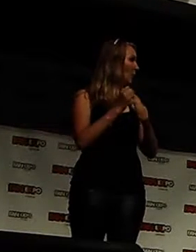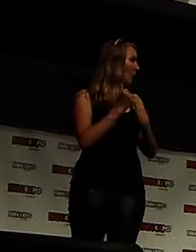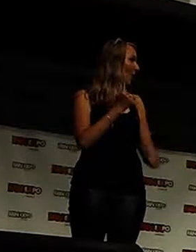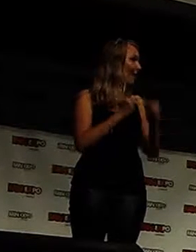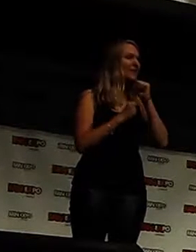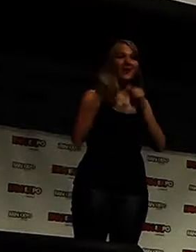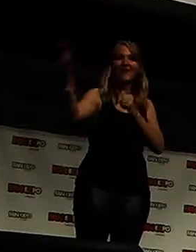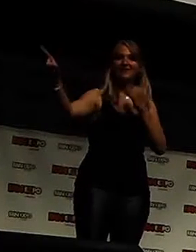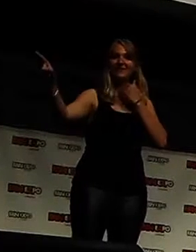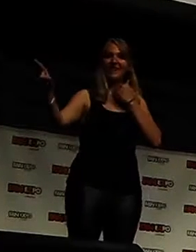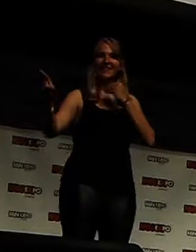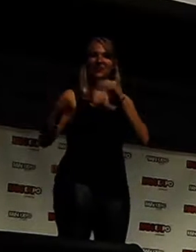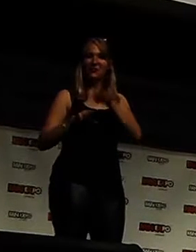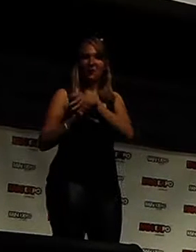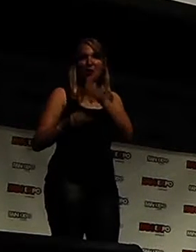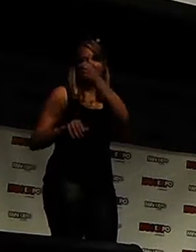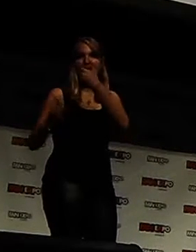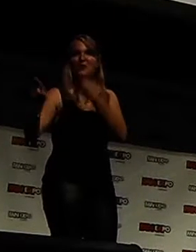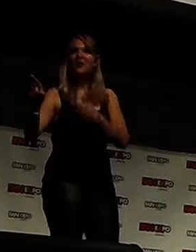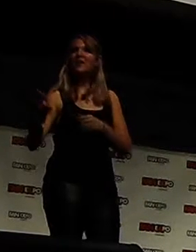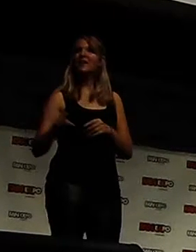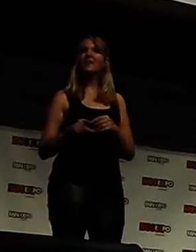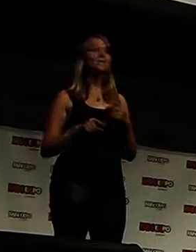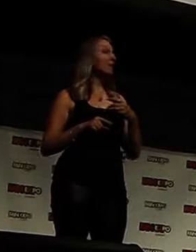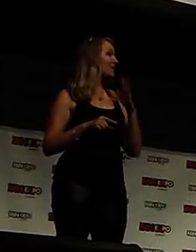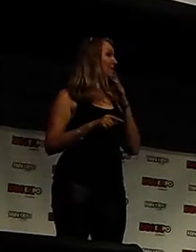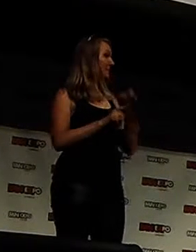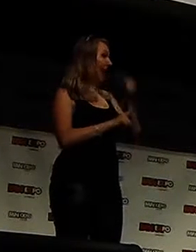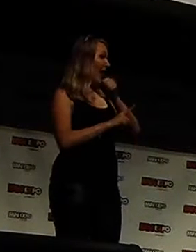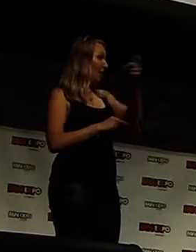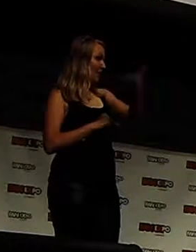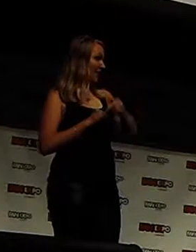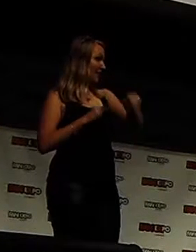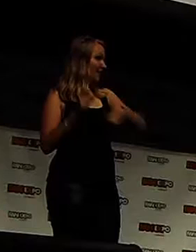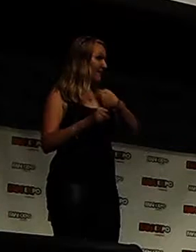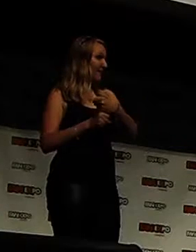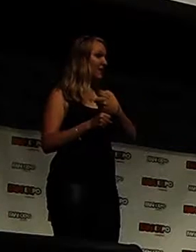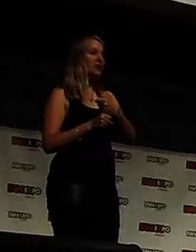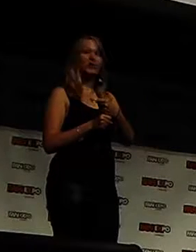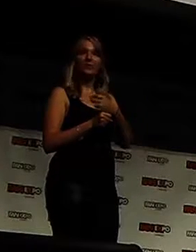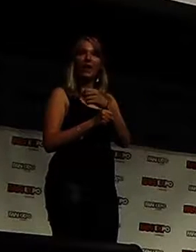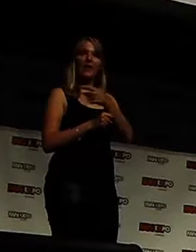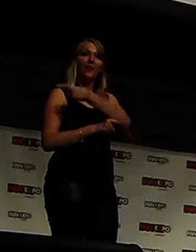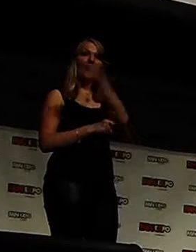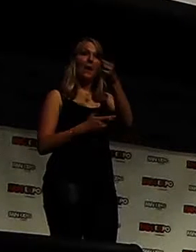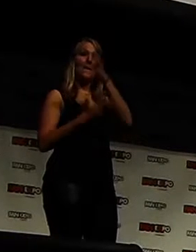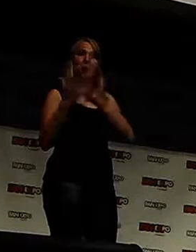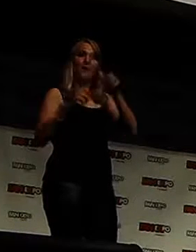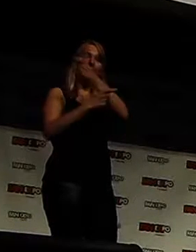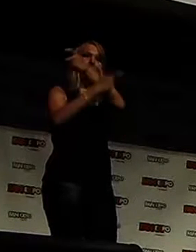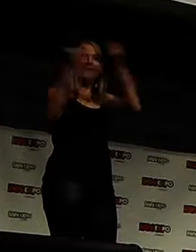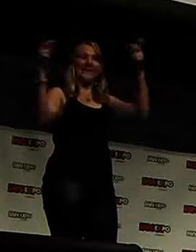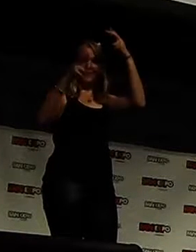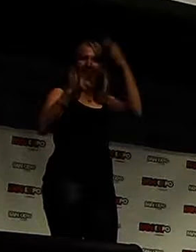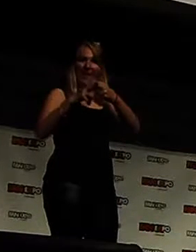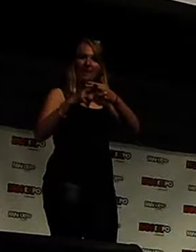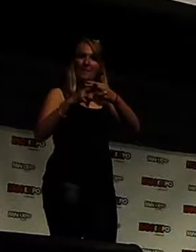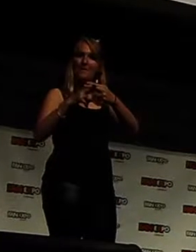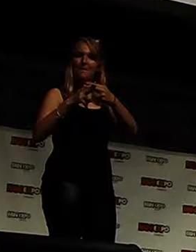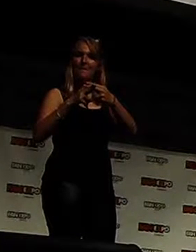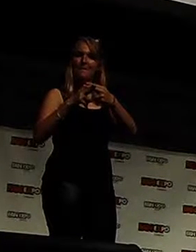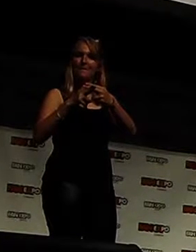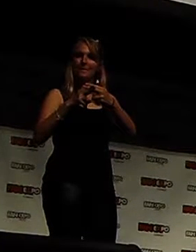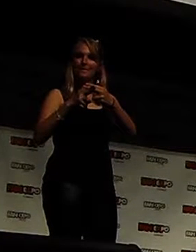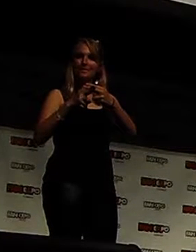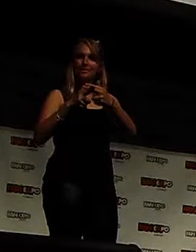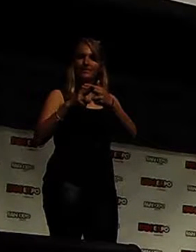It's good. I was speaking to some of the other guests at Pan Expo this year, and when they're part of a big franchise, they find when they're